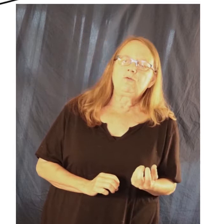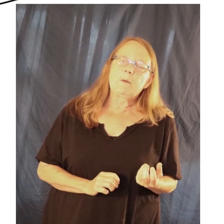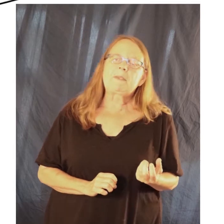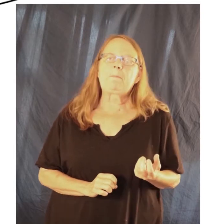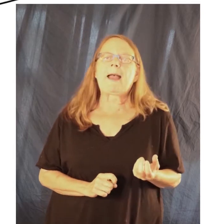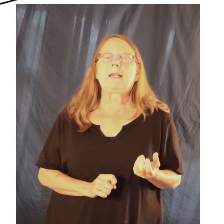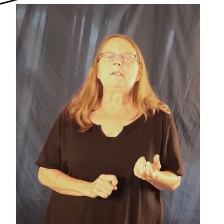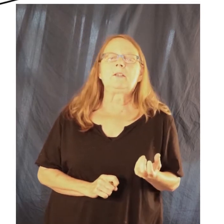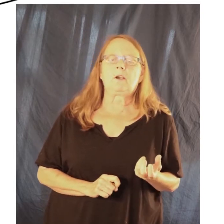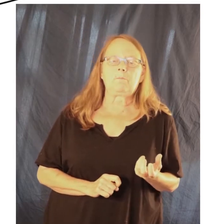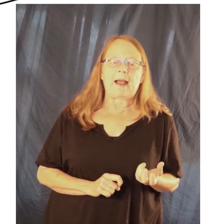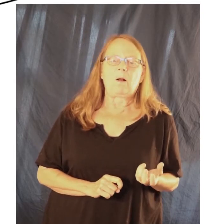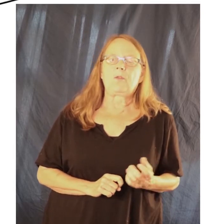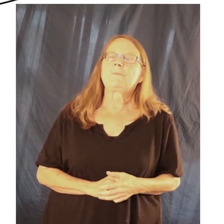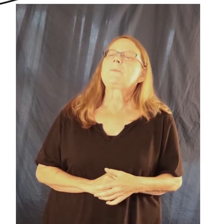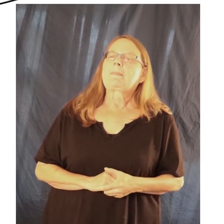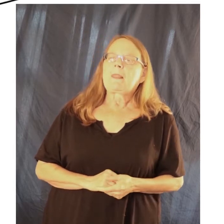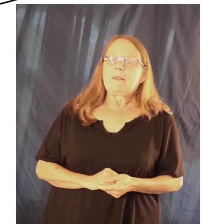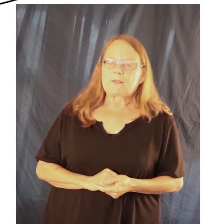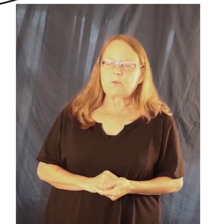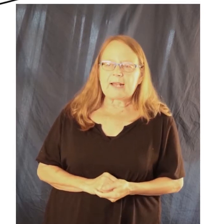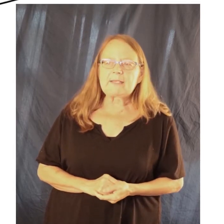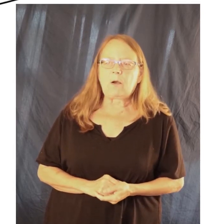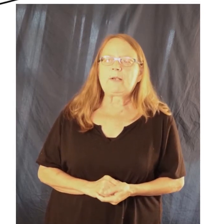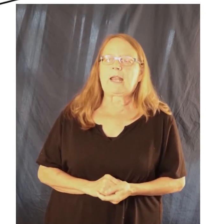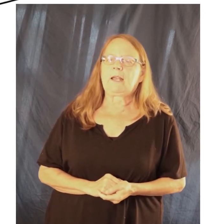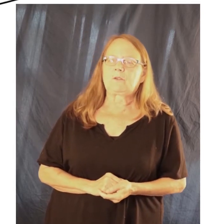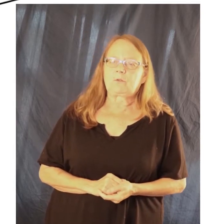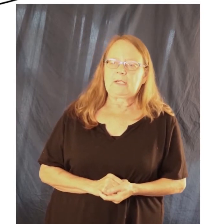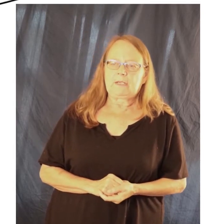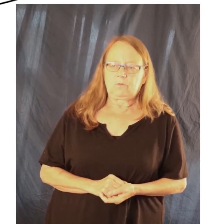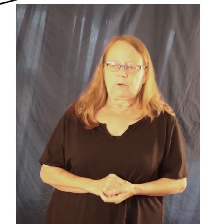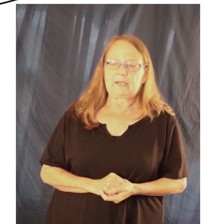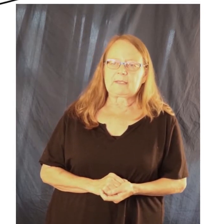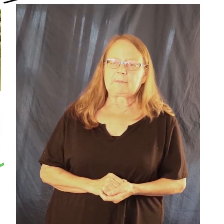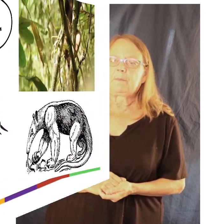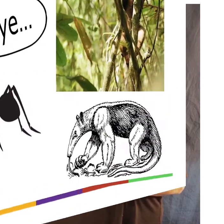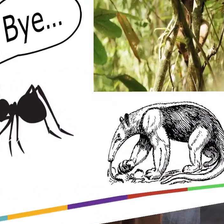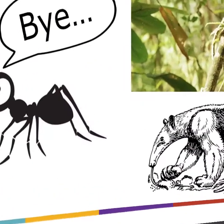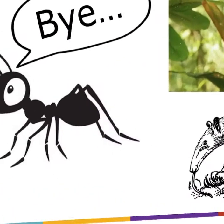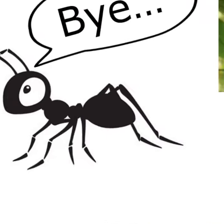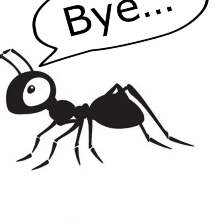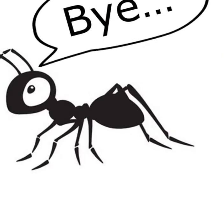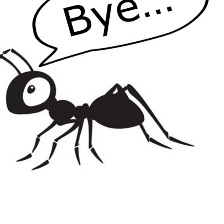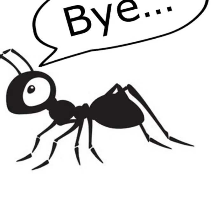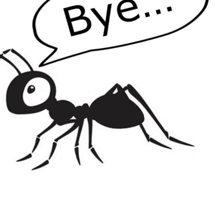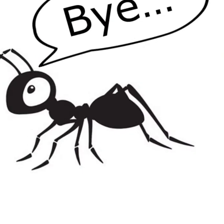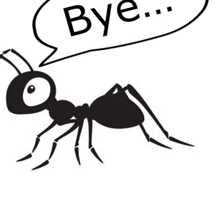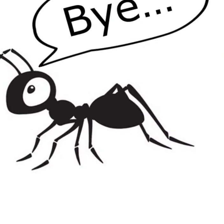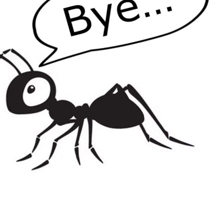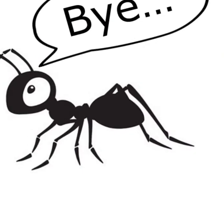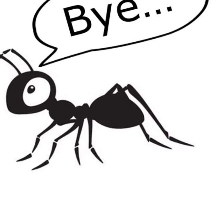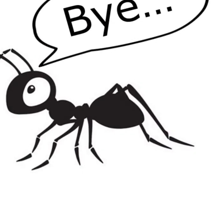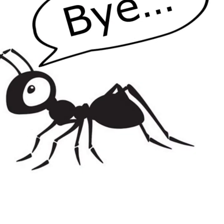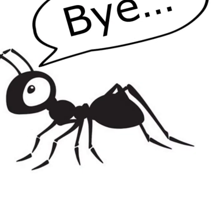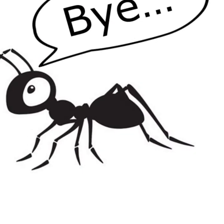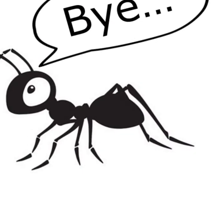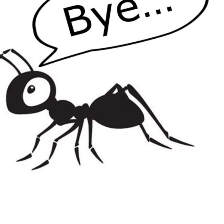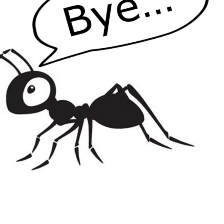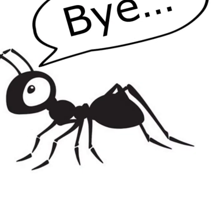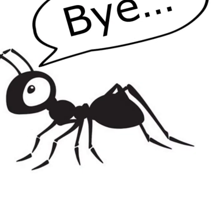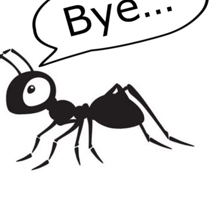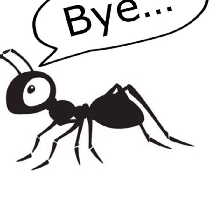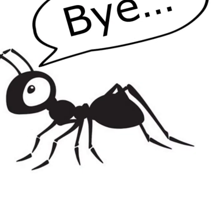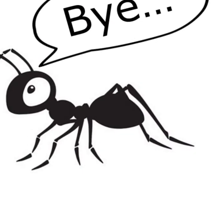of drips back into their mouth. So that's how an ant drinks. Oh what what you've got to go?